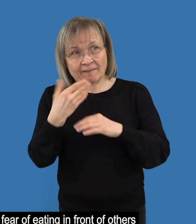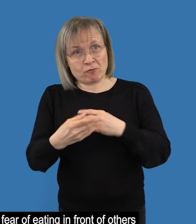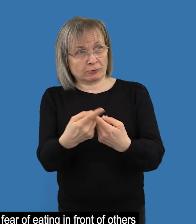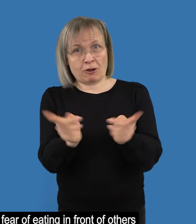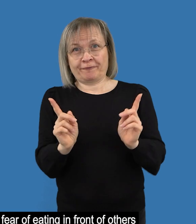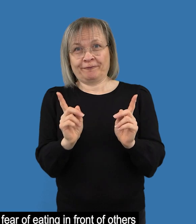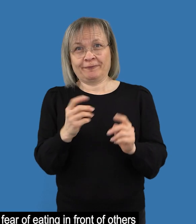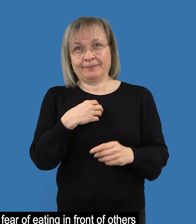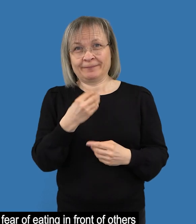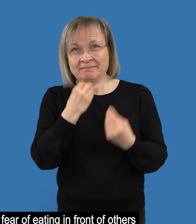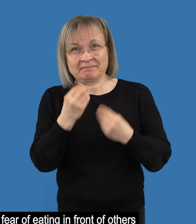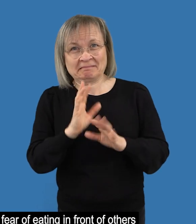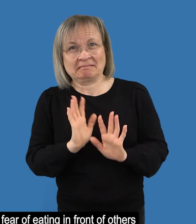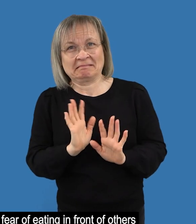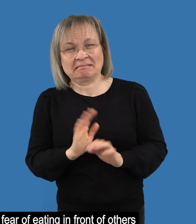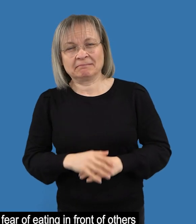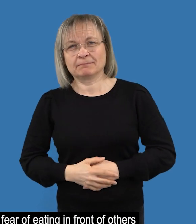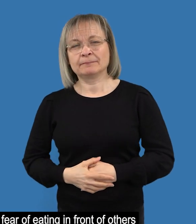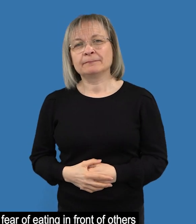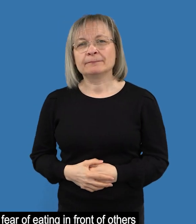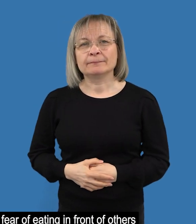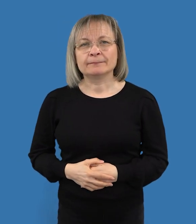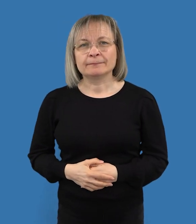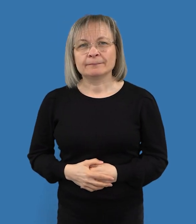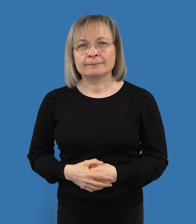Having a fear of eating in front of others.